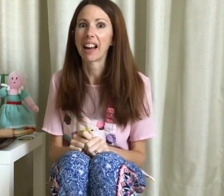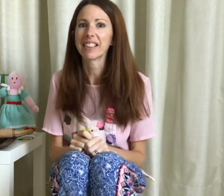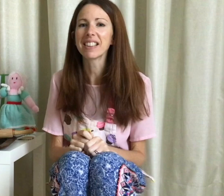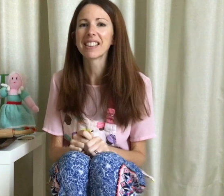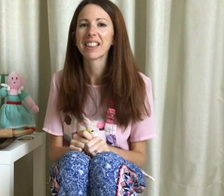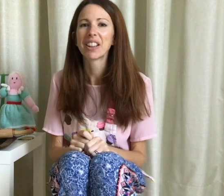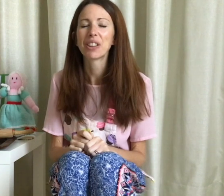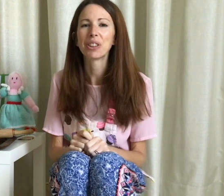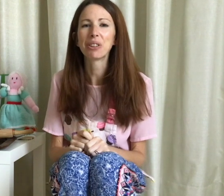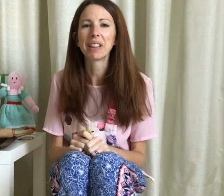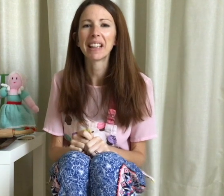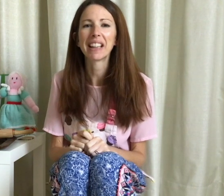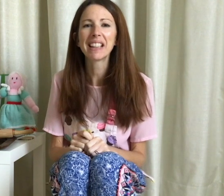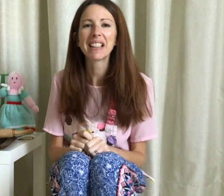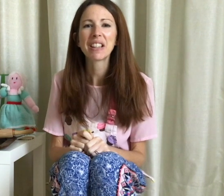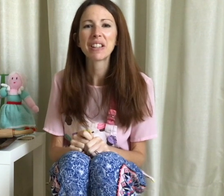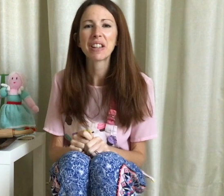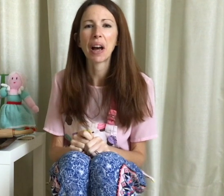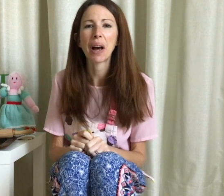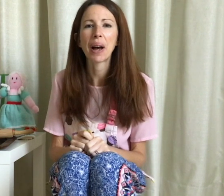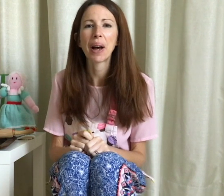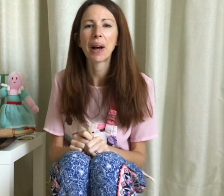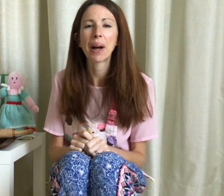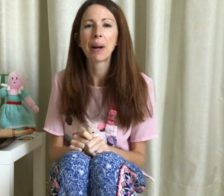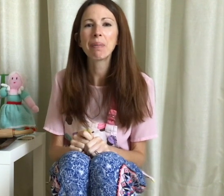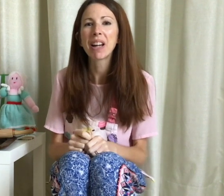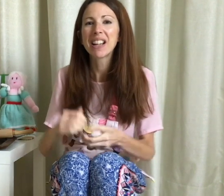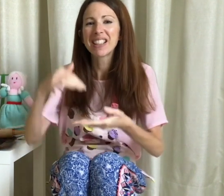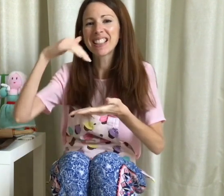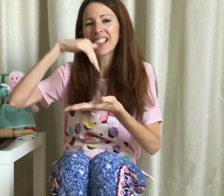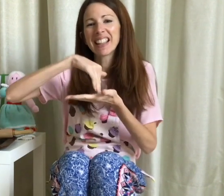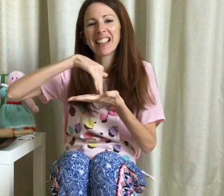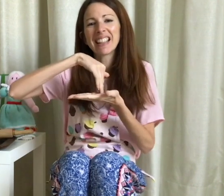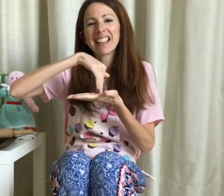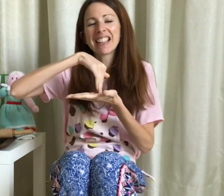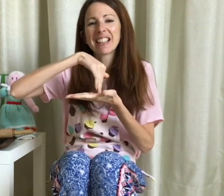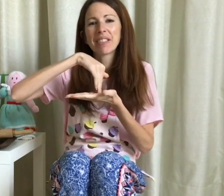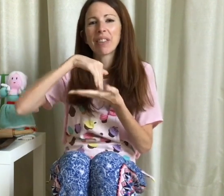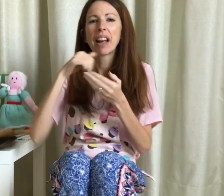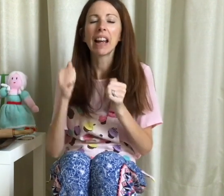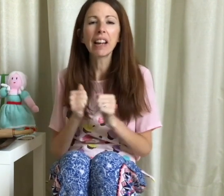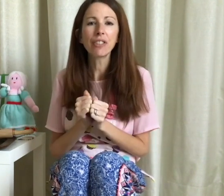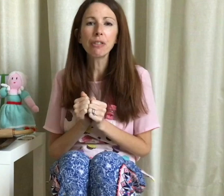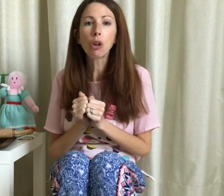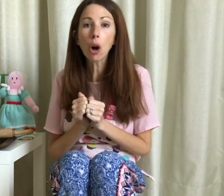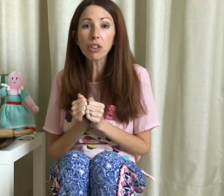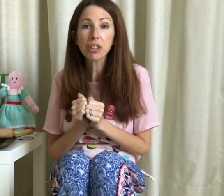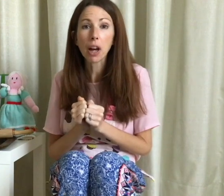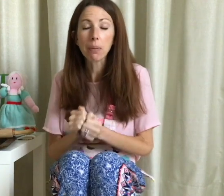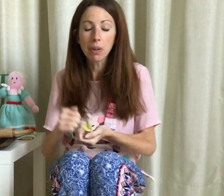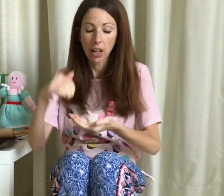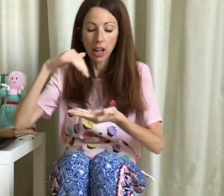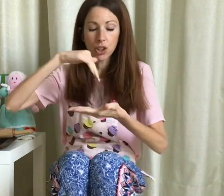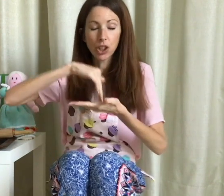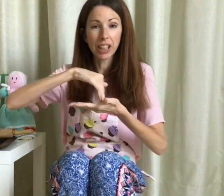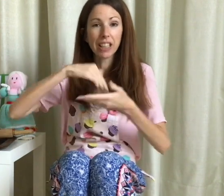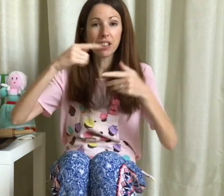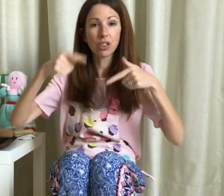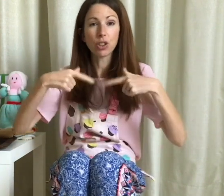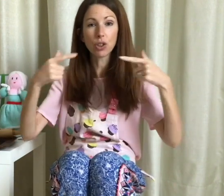and you need some cheese. If you've got some, a cheese